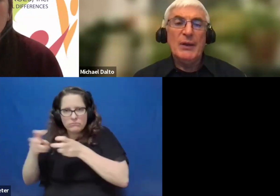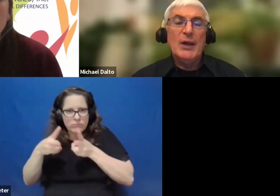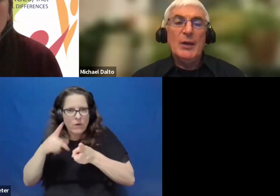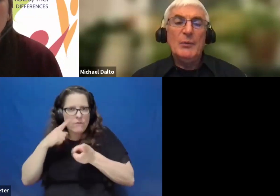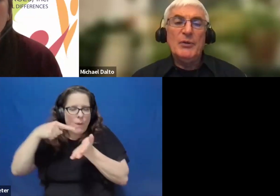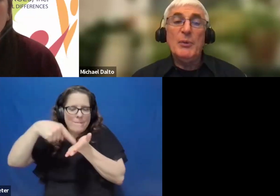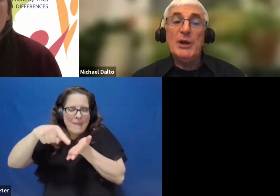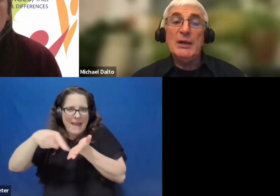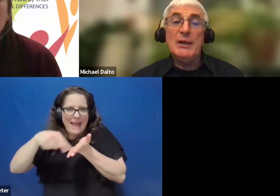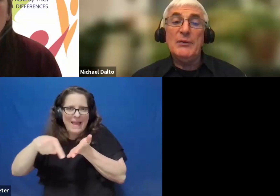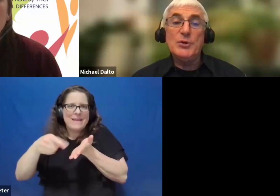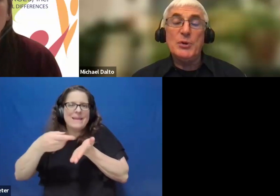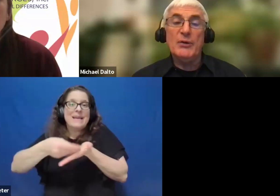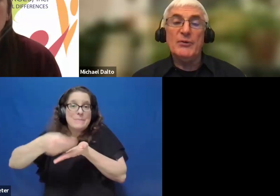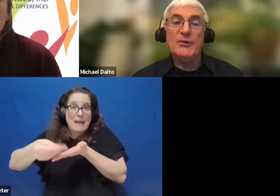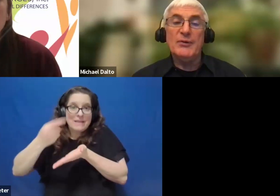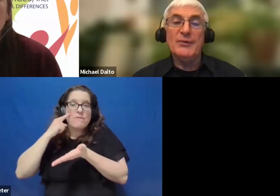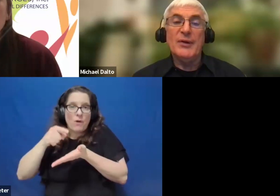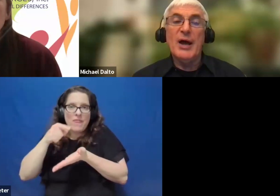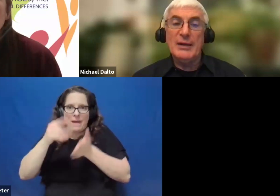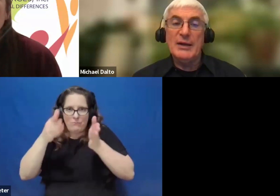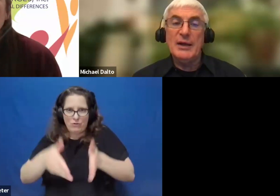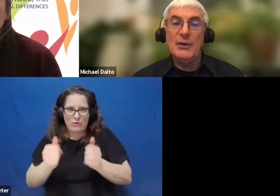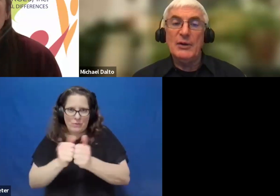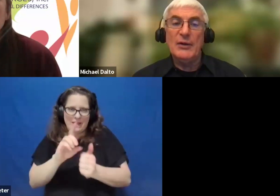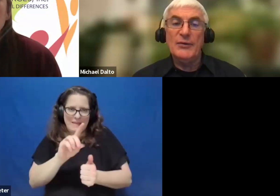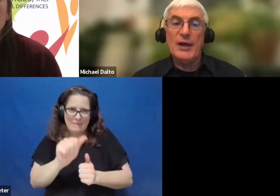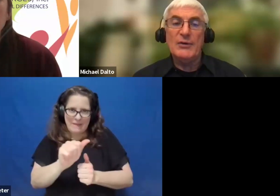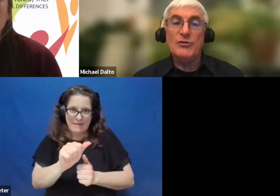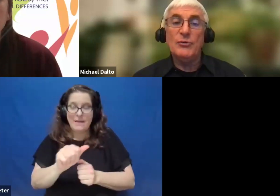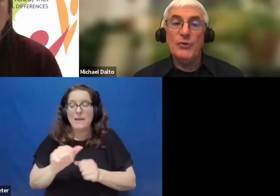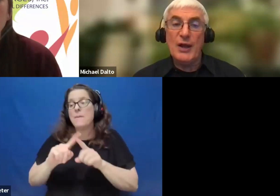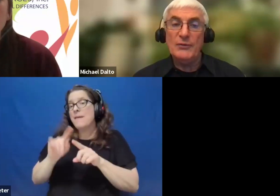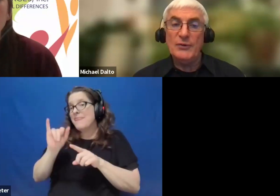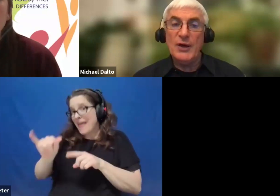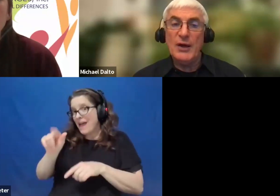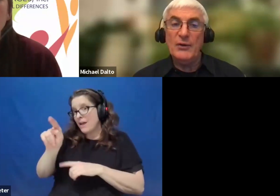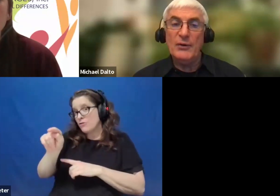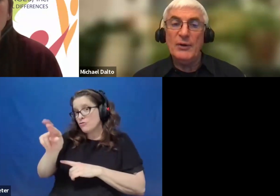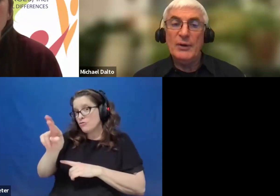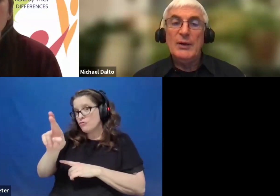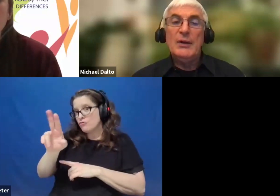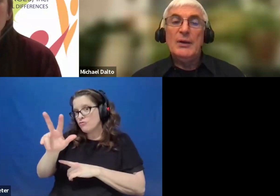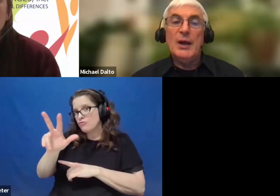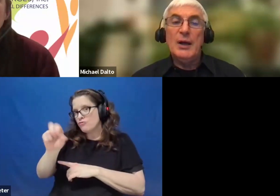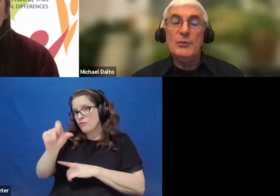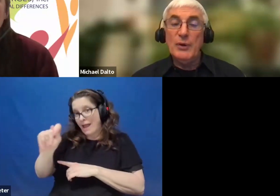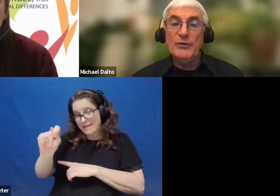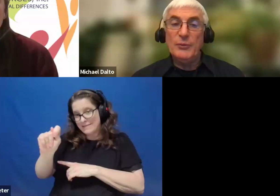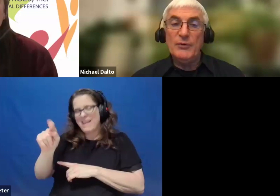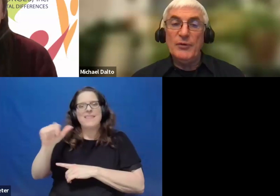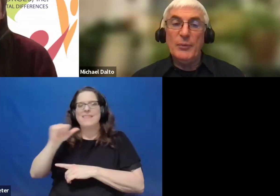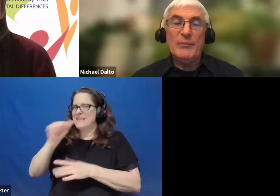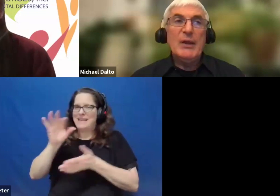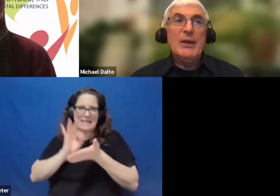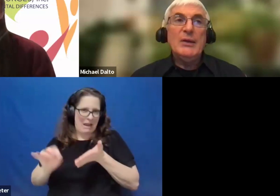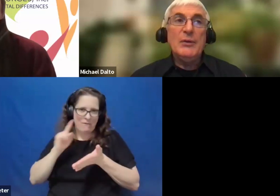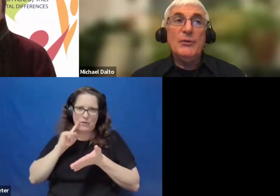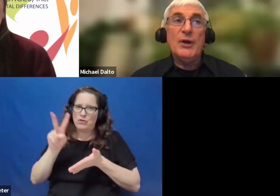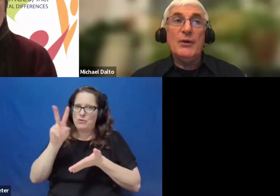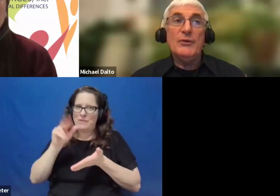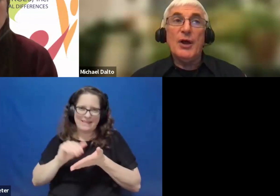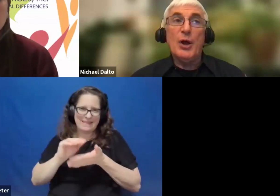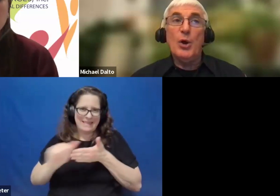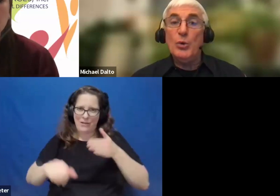disability. But the money in the trust does not count against that $2,000 resource limit.